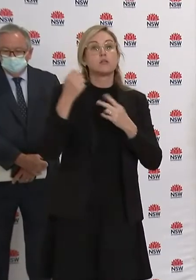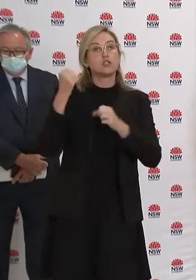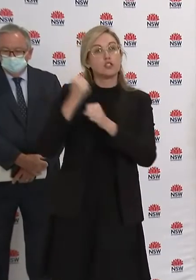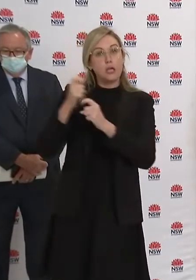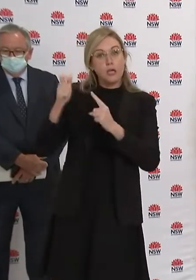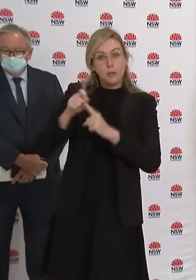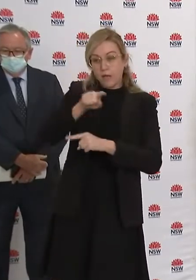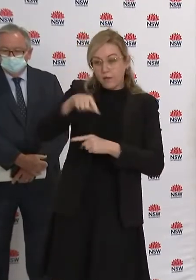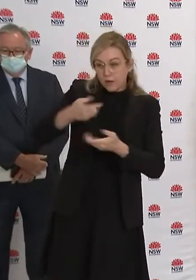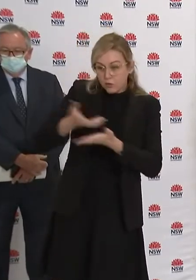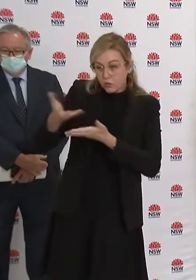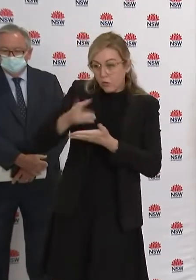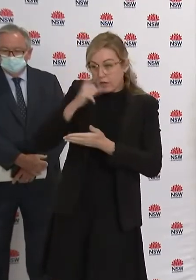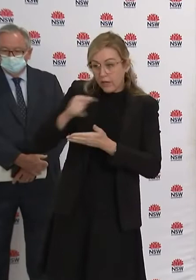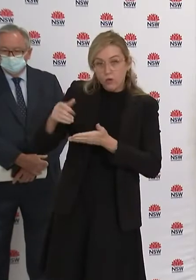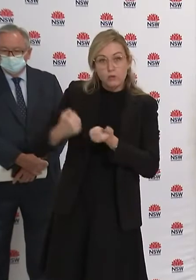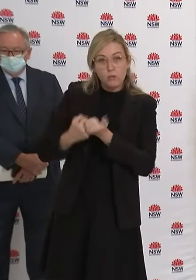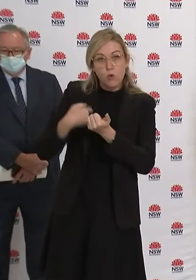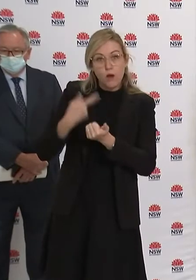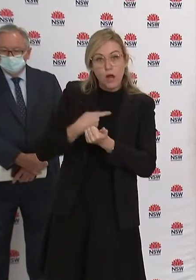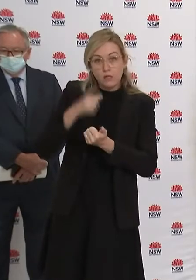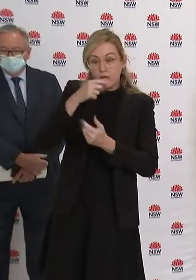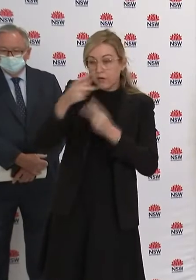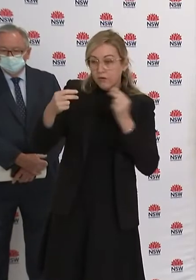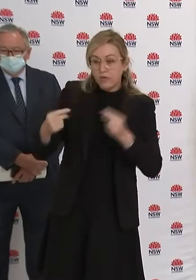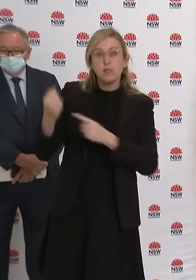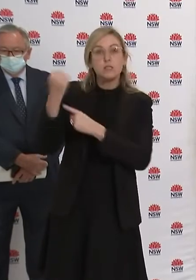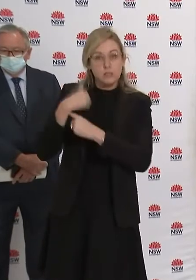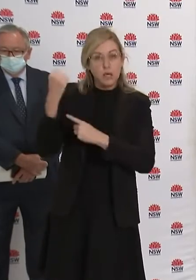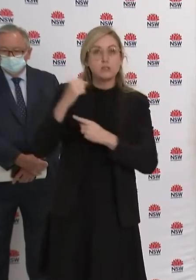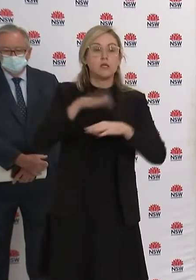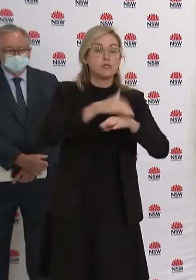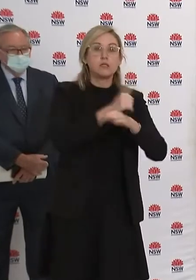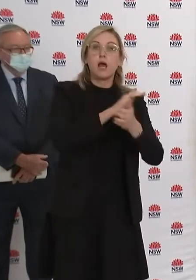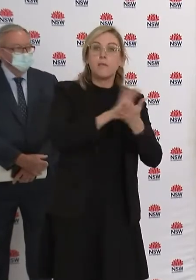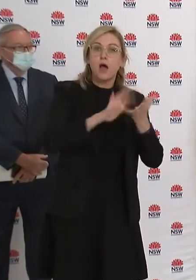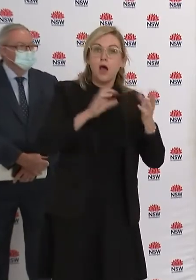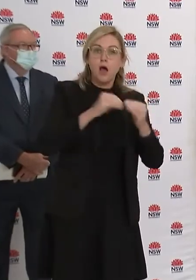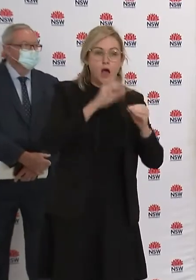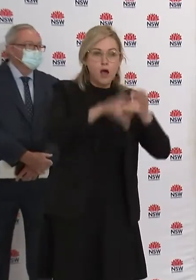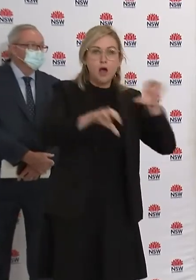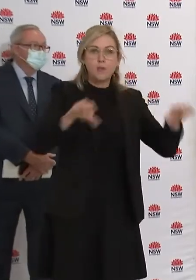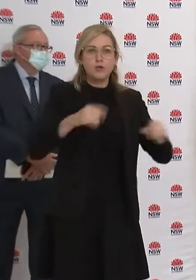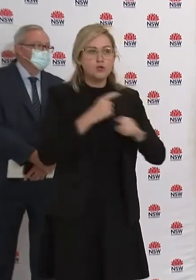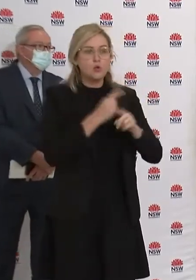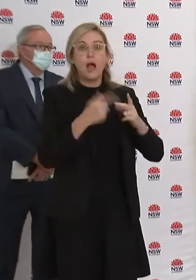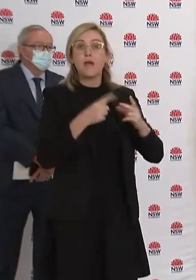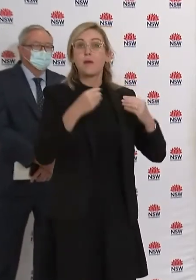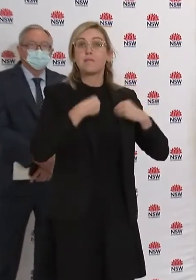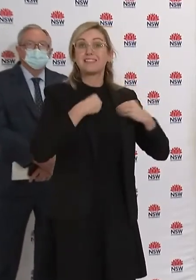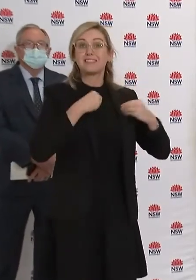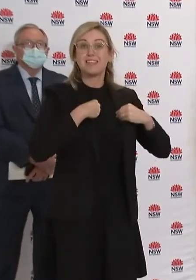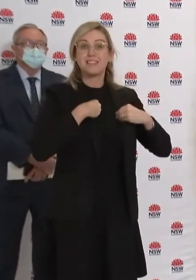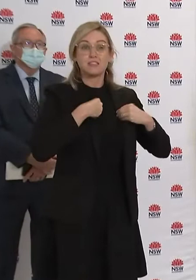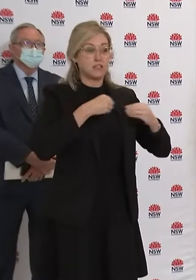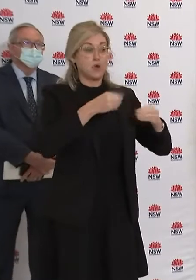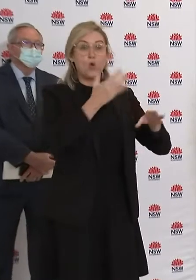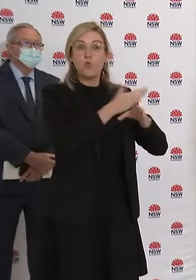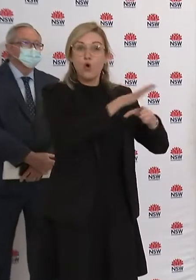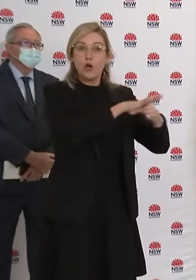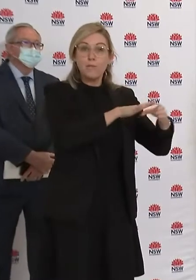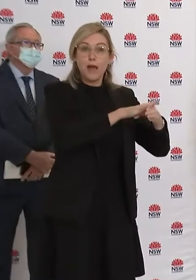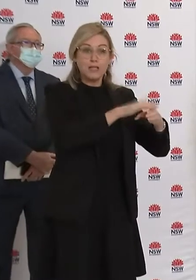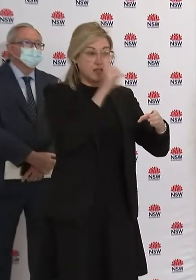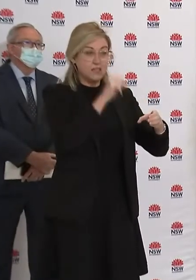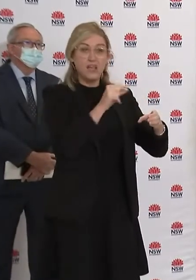hubs, we've increased our vaccination hubs and points of access as well. We're talking to businesses about on-site vaccinations. But what we do need is a refocus